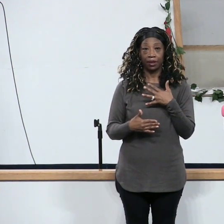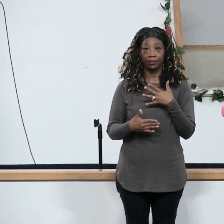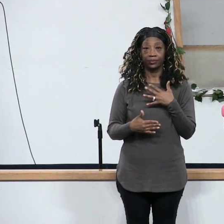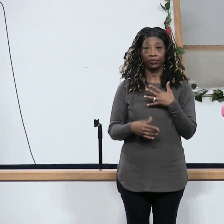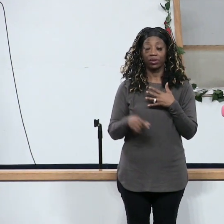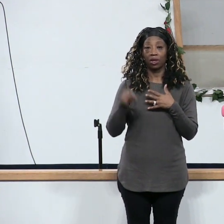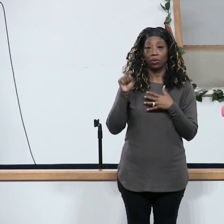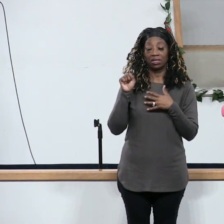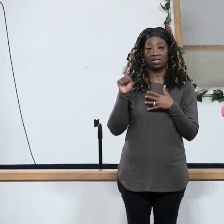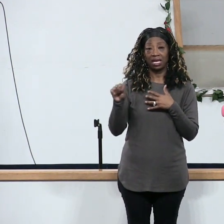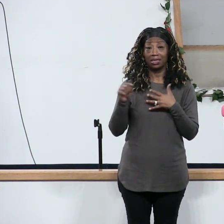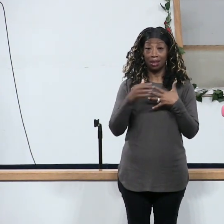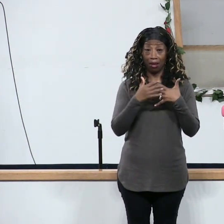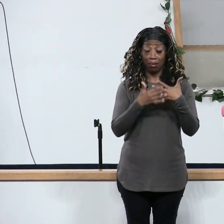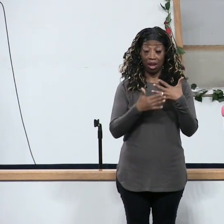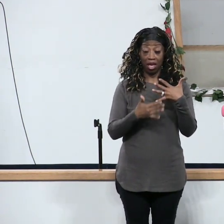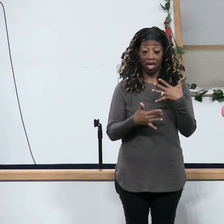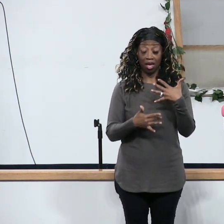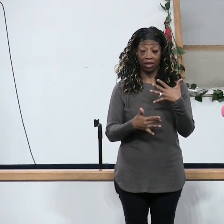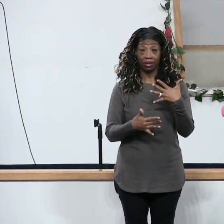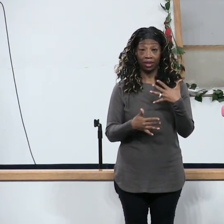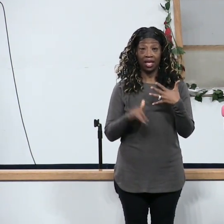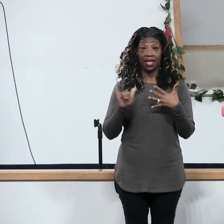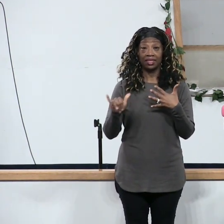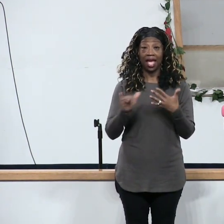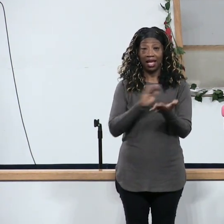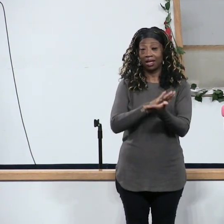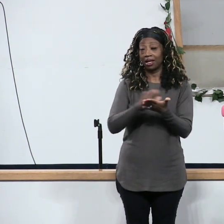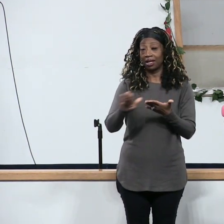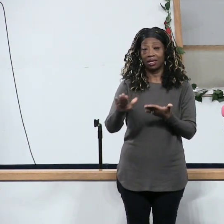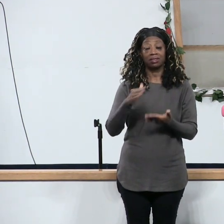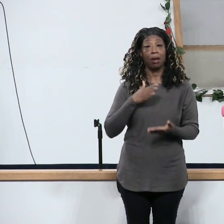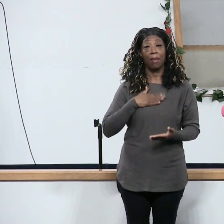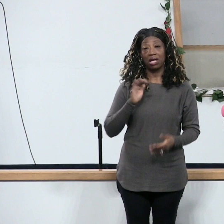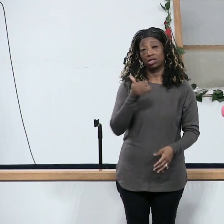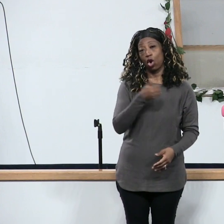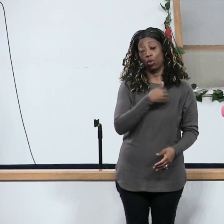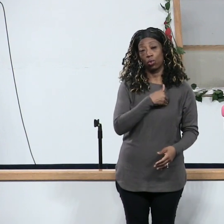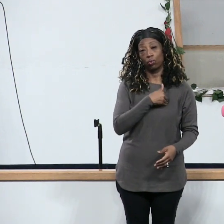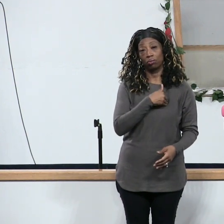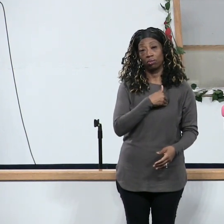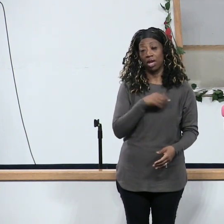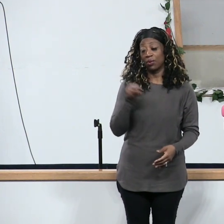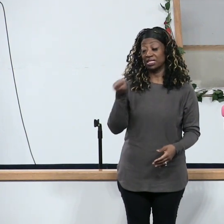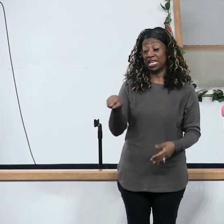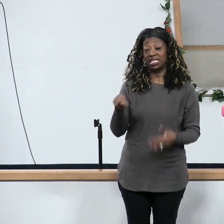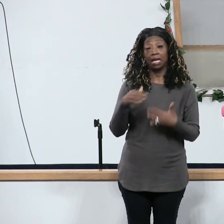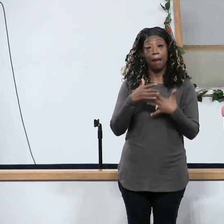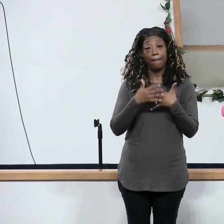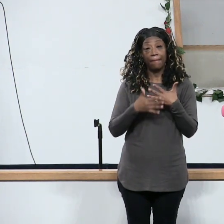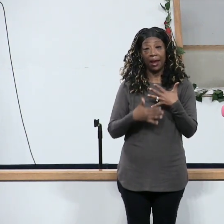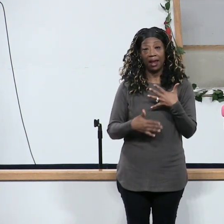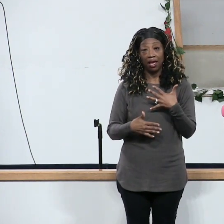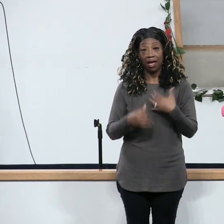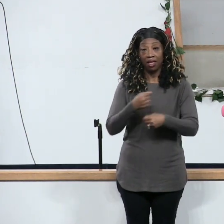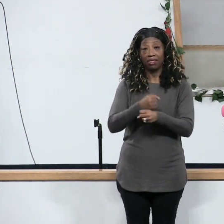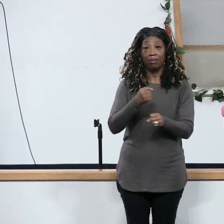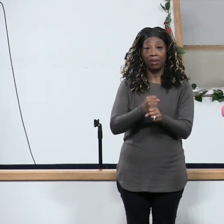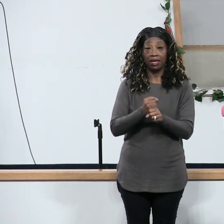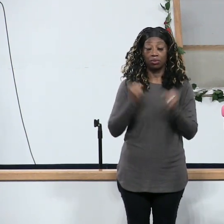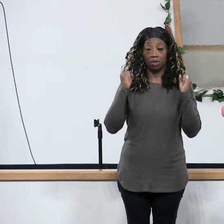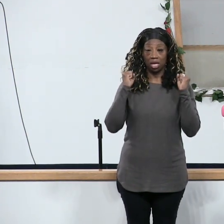It was his blood that cleansed my soul. It was his blood that made me